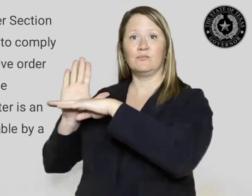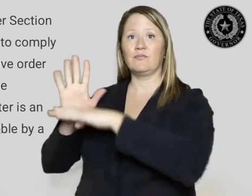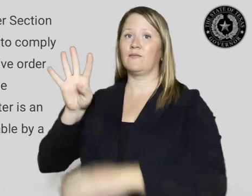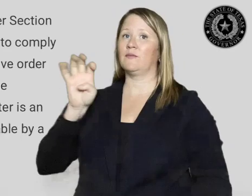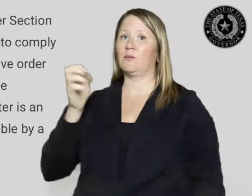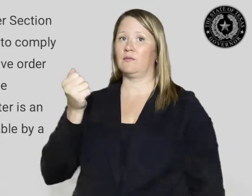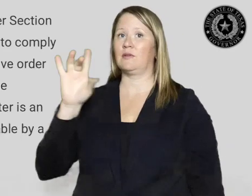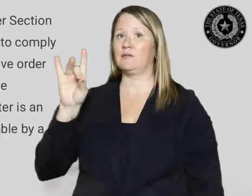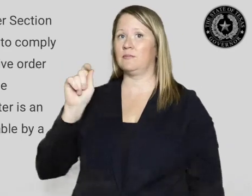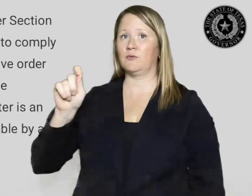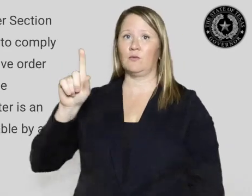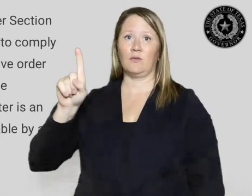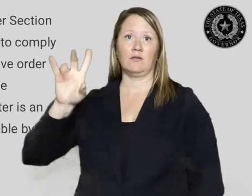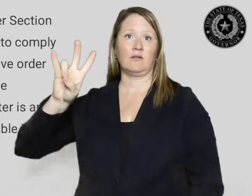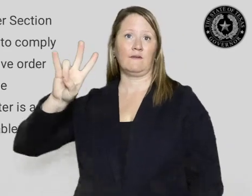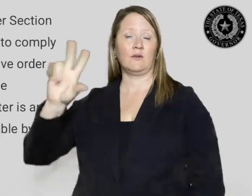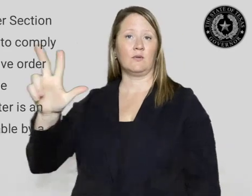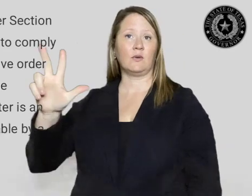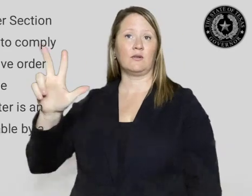whereas under Section